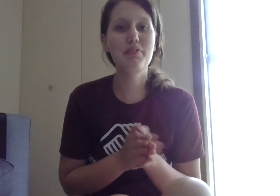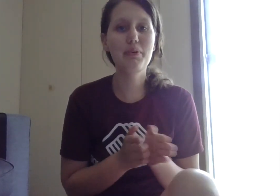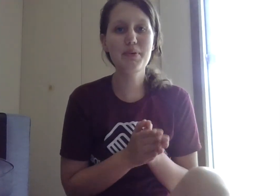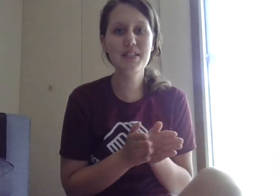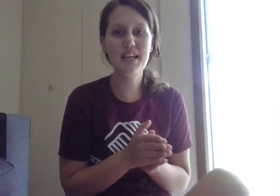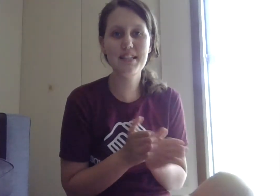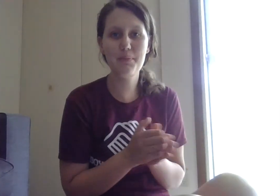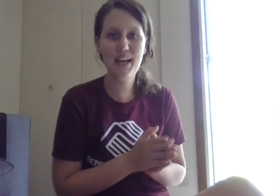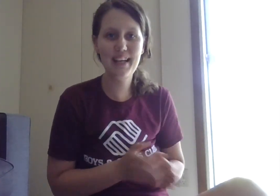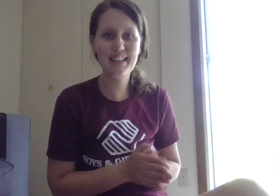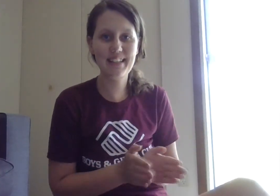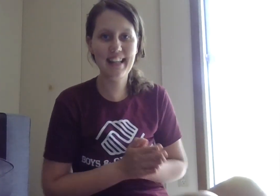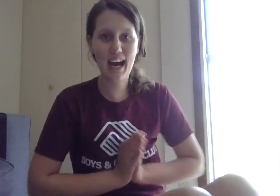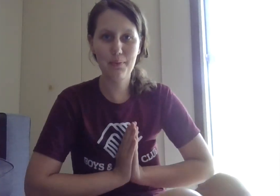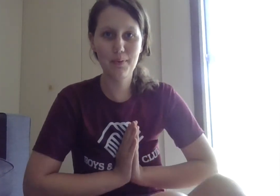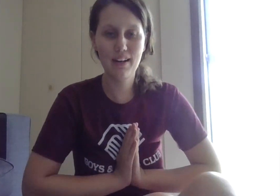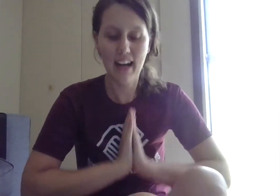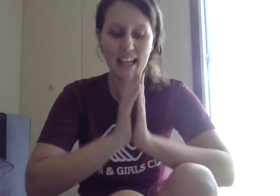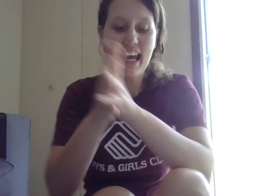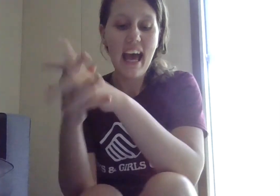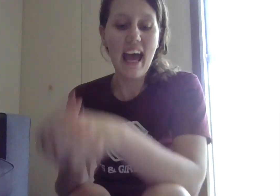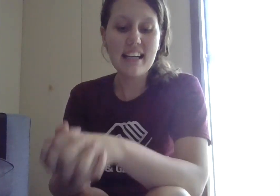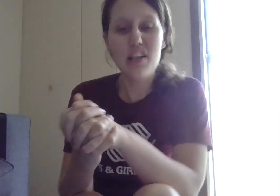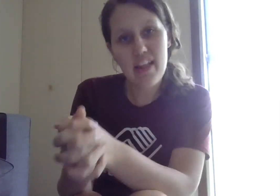you participated in that one. And so that's the